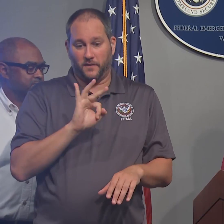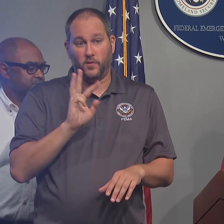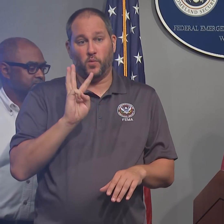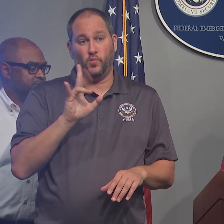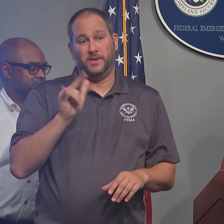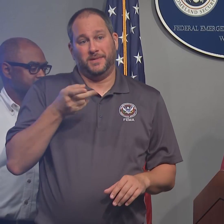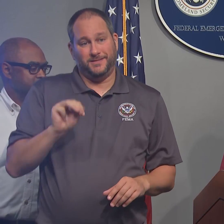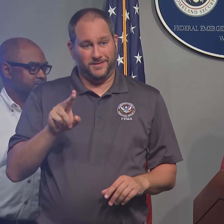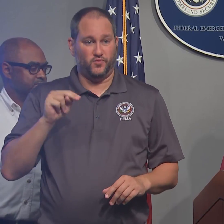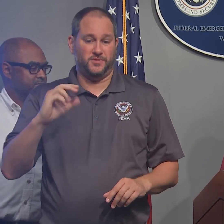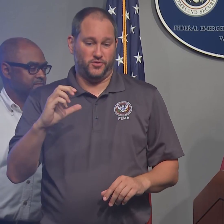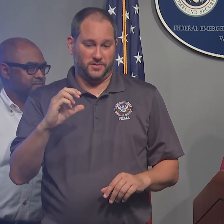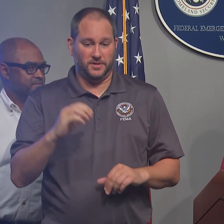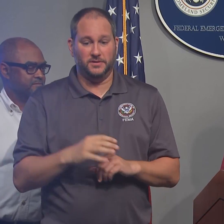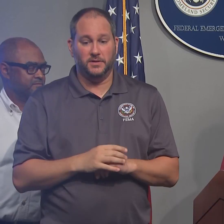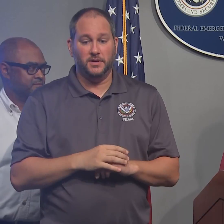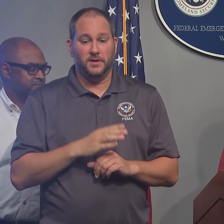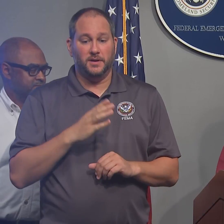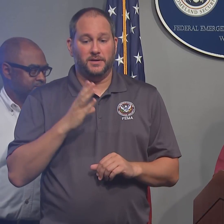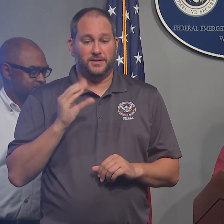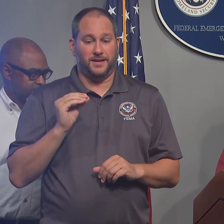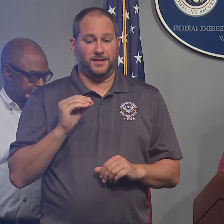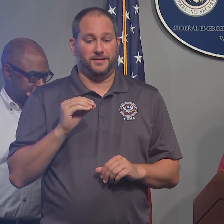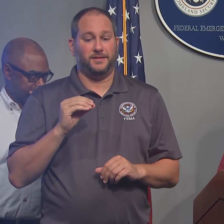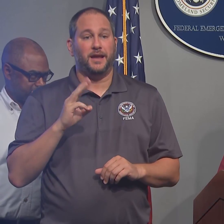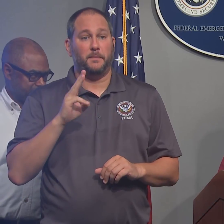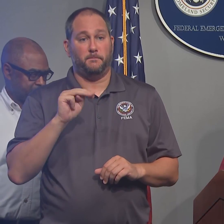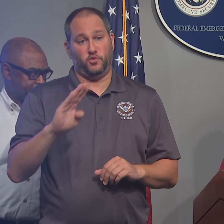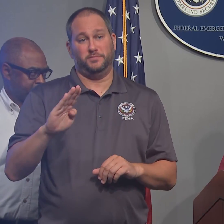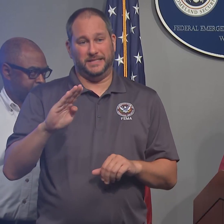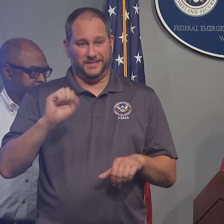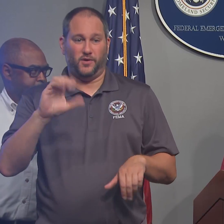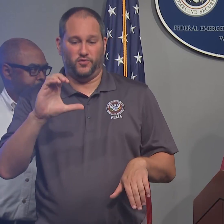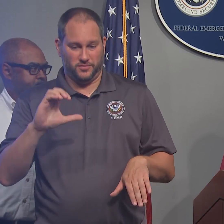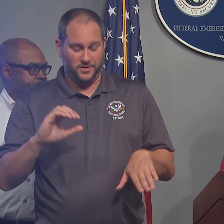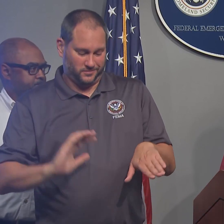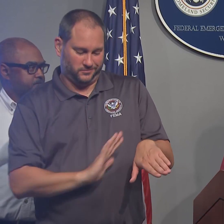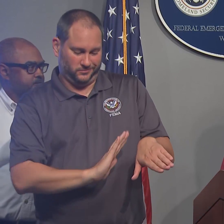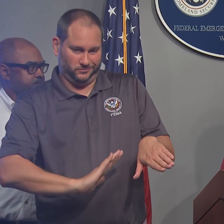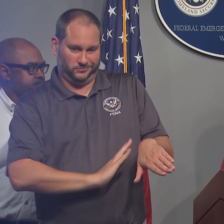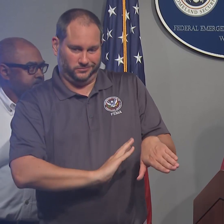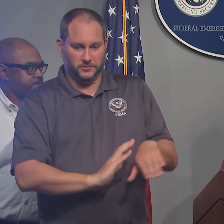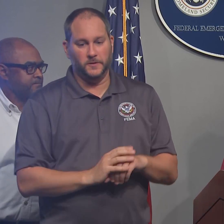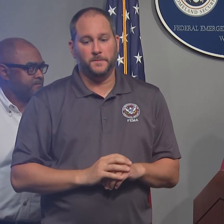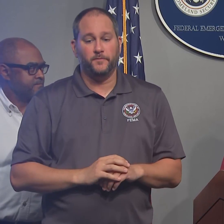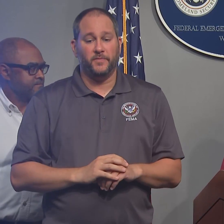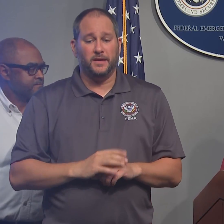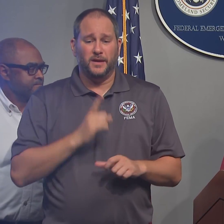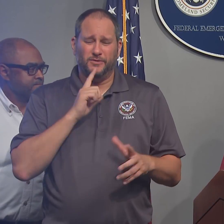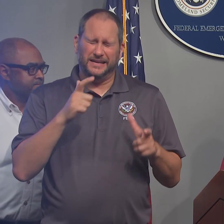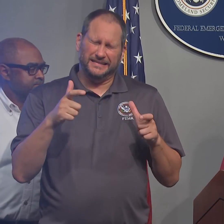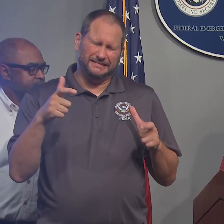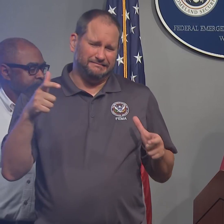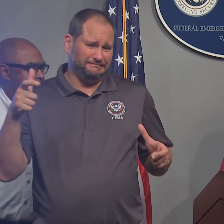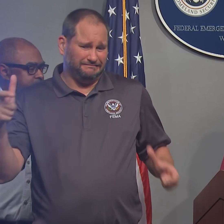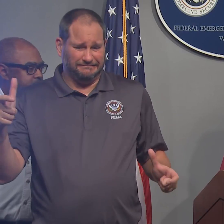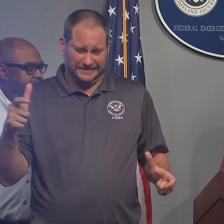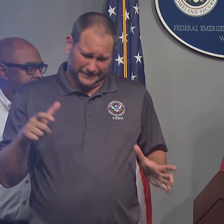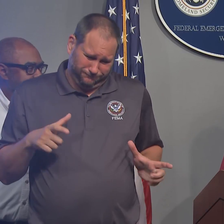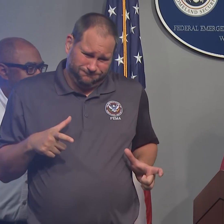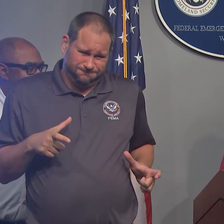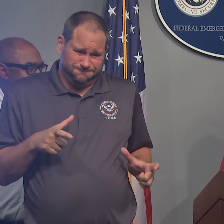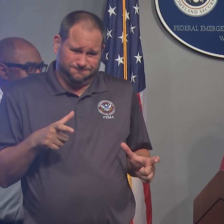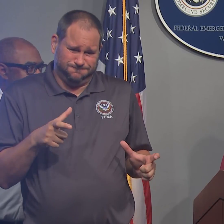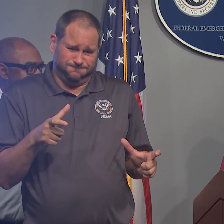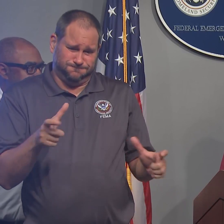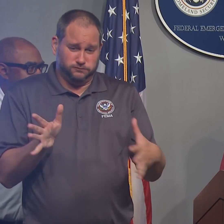Myrtle Beach, South Carolina. Florence is a very large hurricane. Hurricane force winds extend outward 80